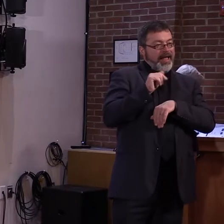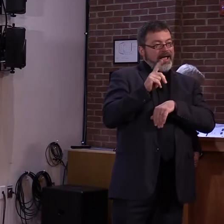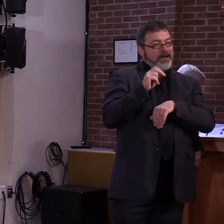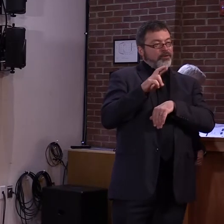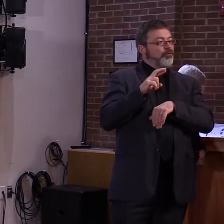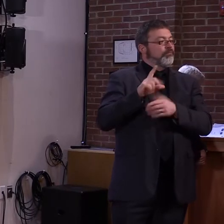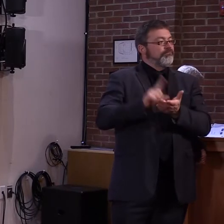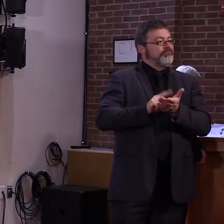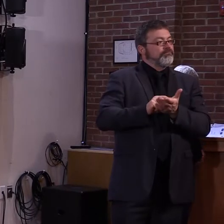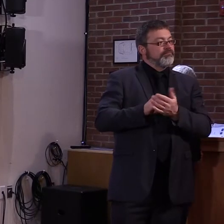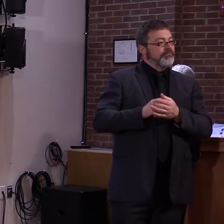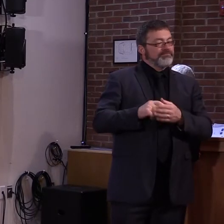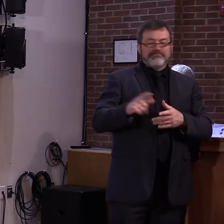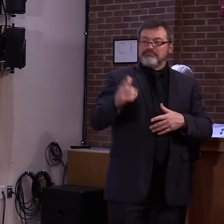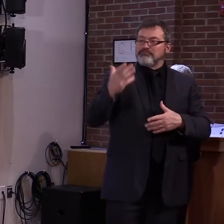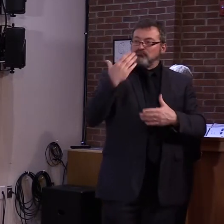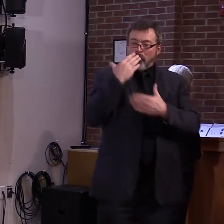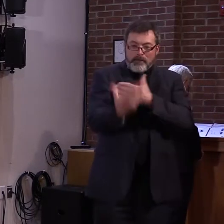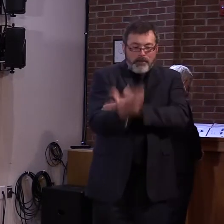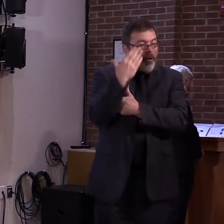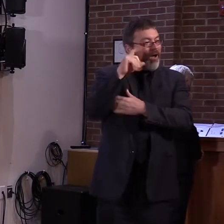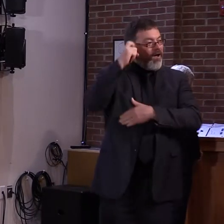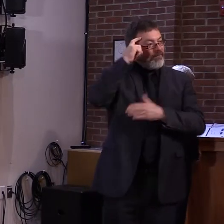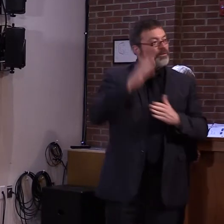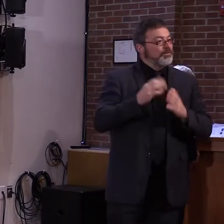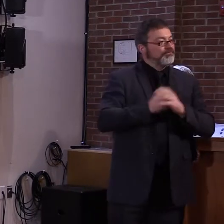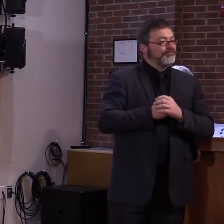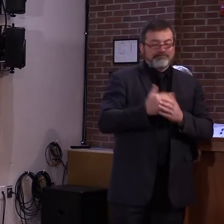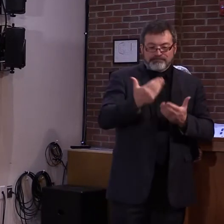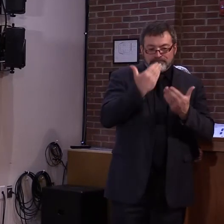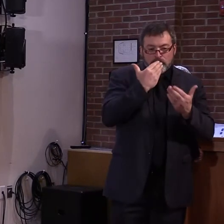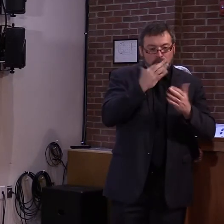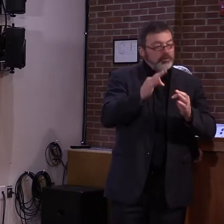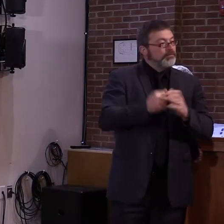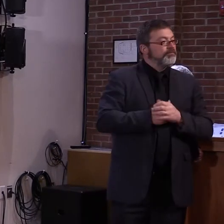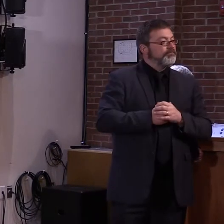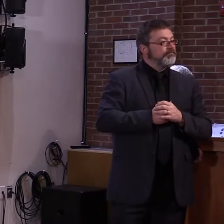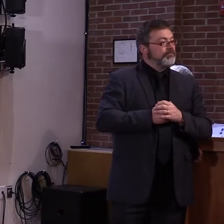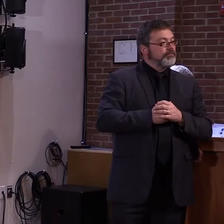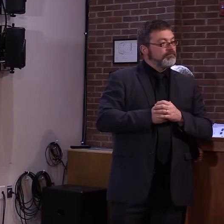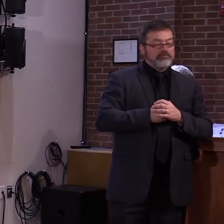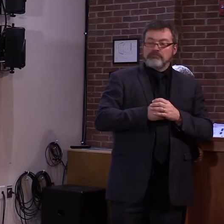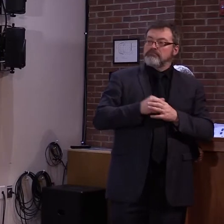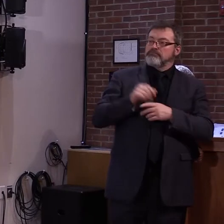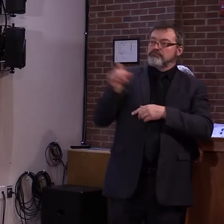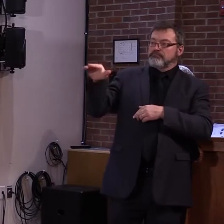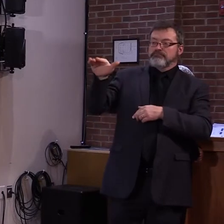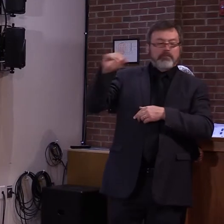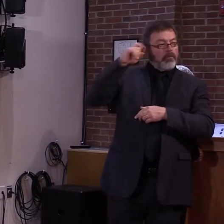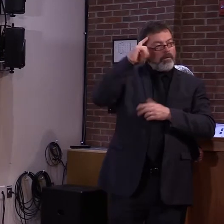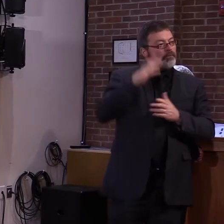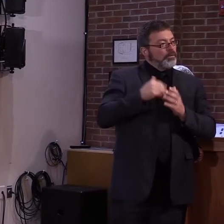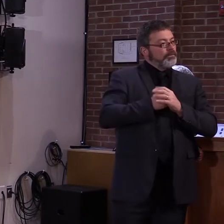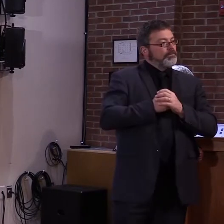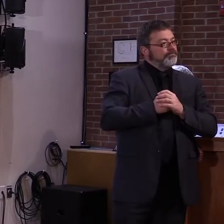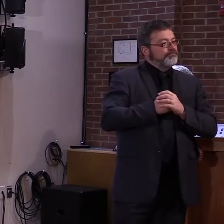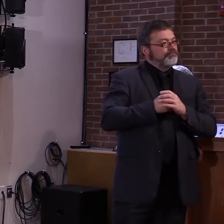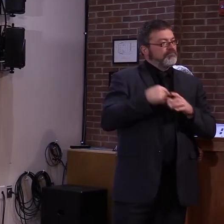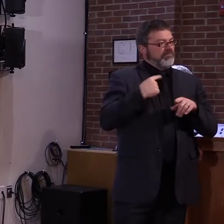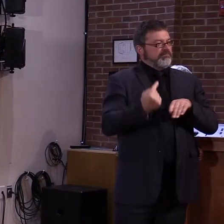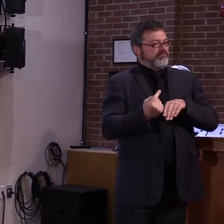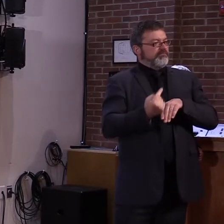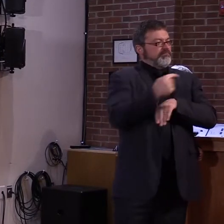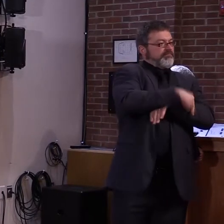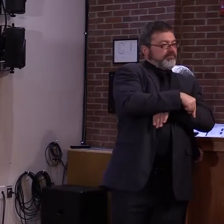Good morning. thanks, Rebecca. Governor, I'll get back to Vermont NEA and